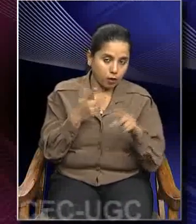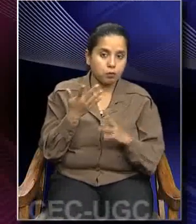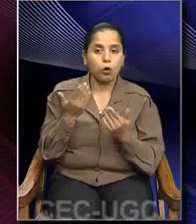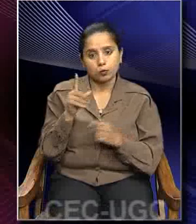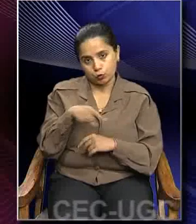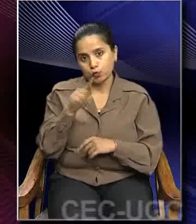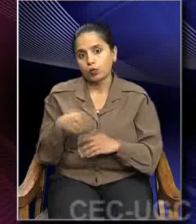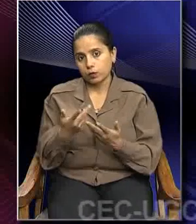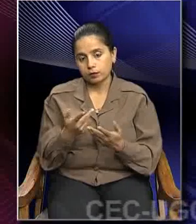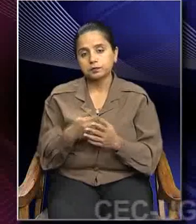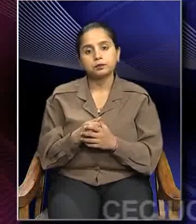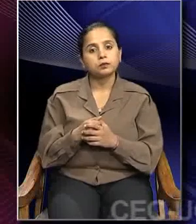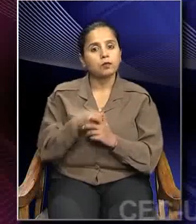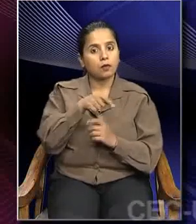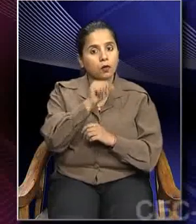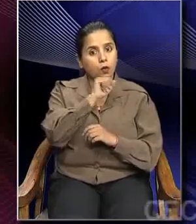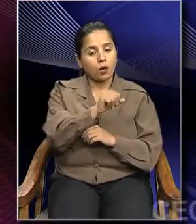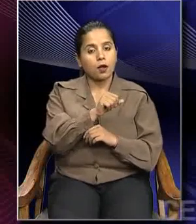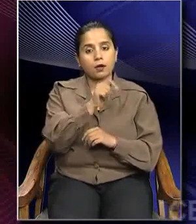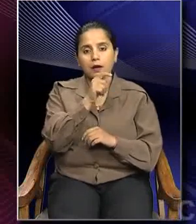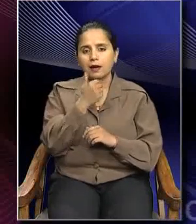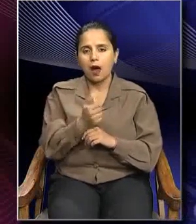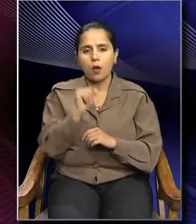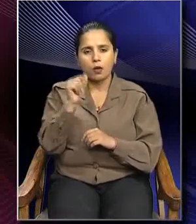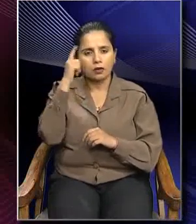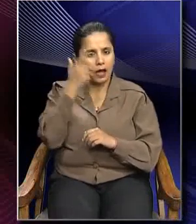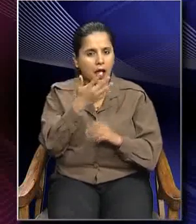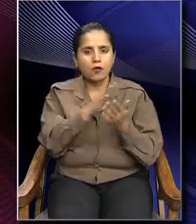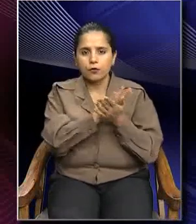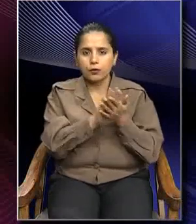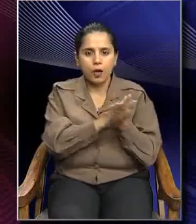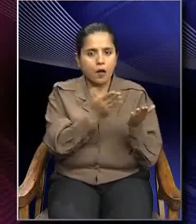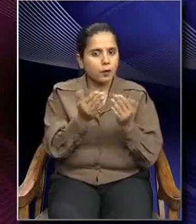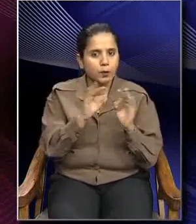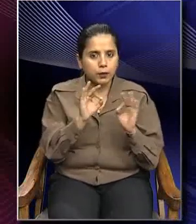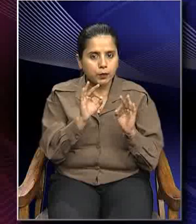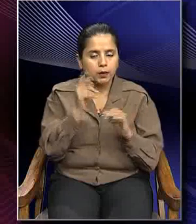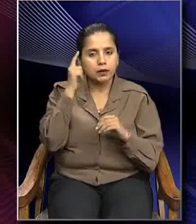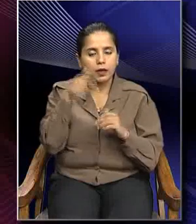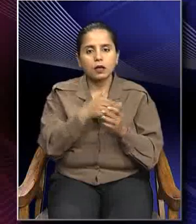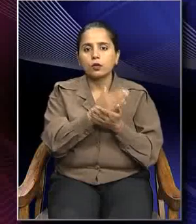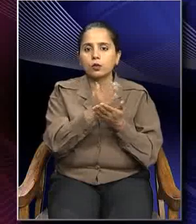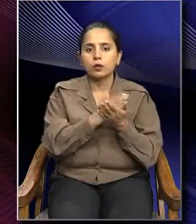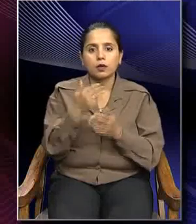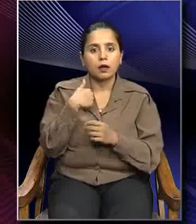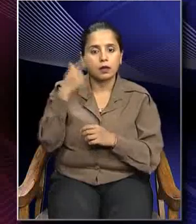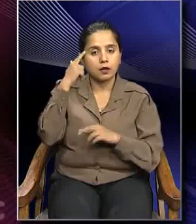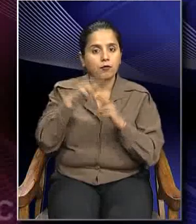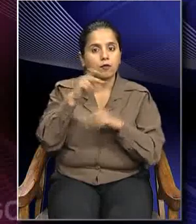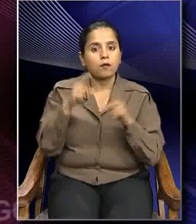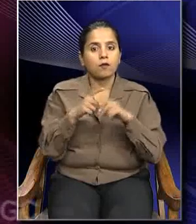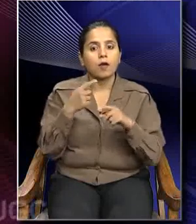So their apparent inconsistency is removed when we presume the fact